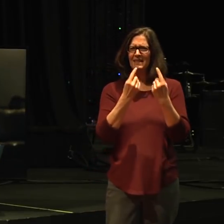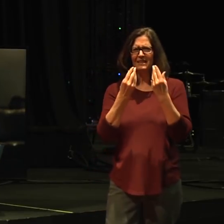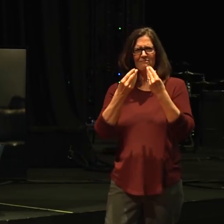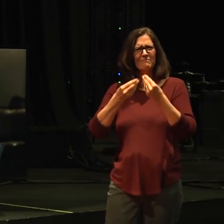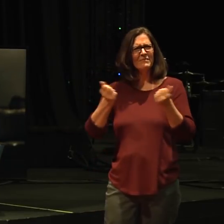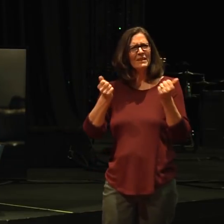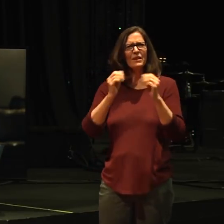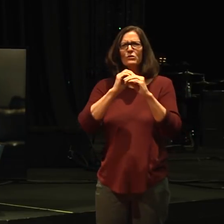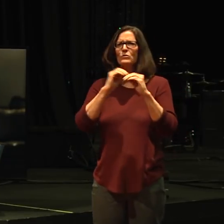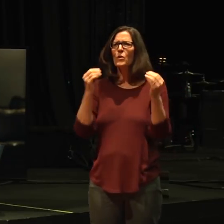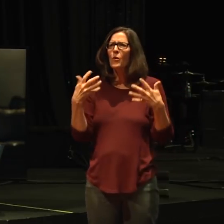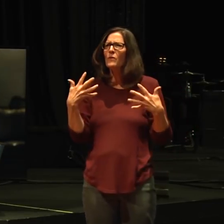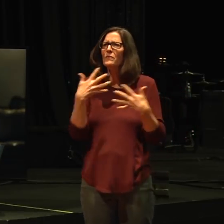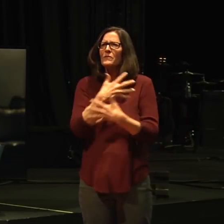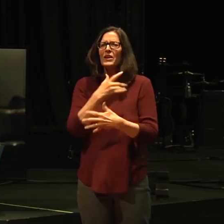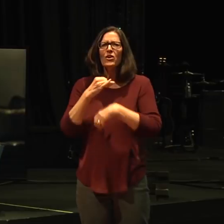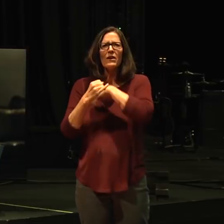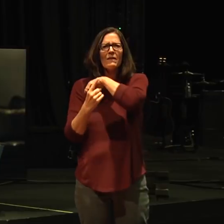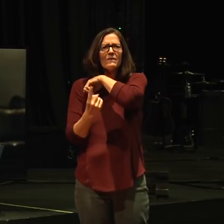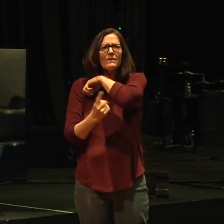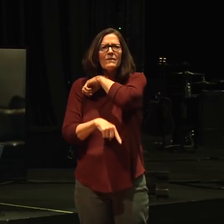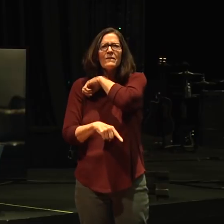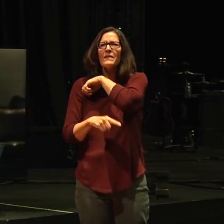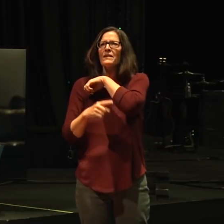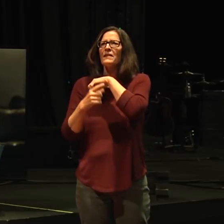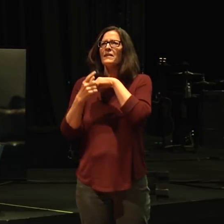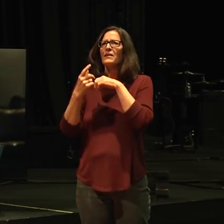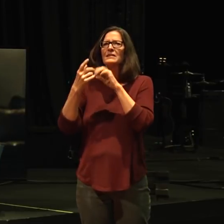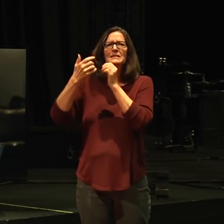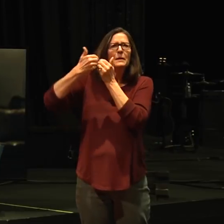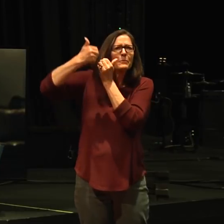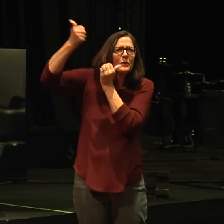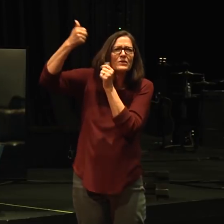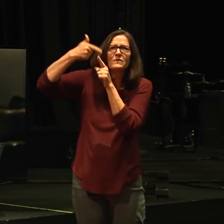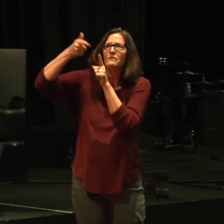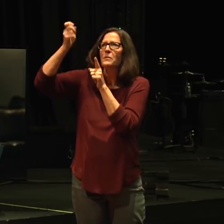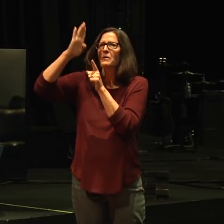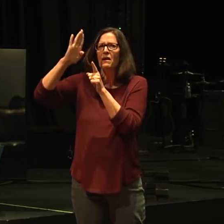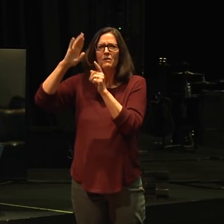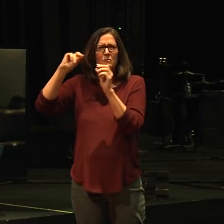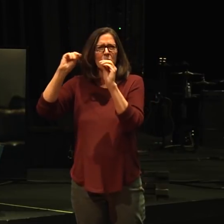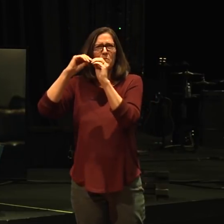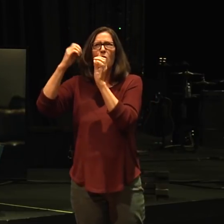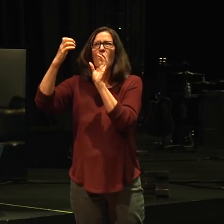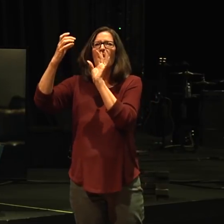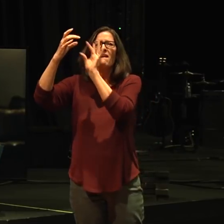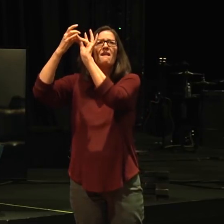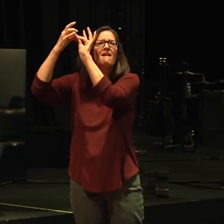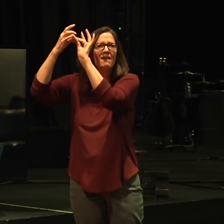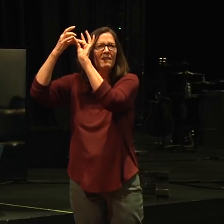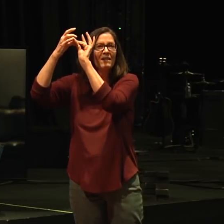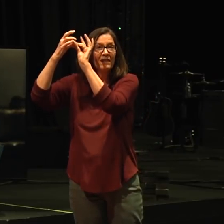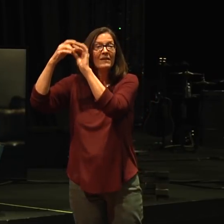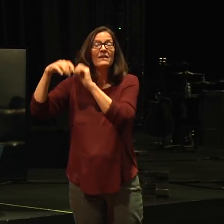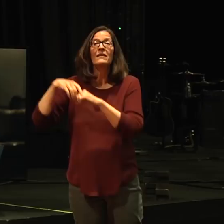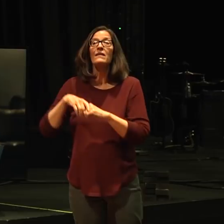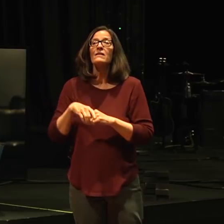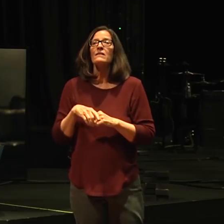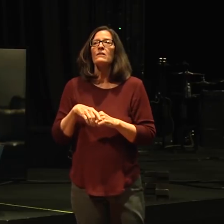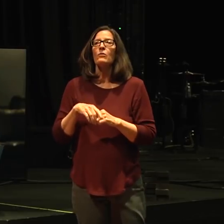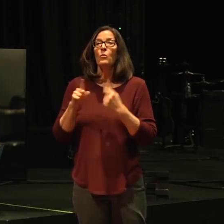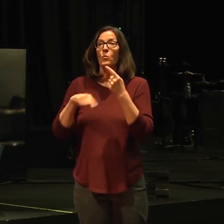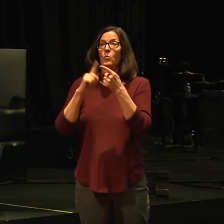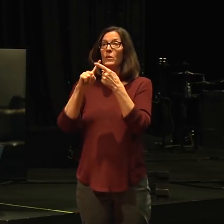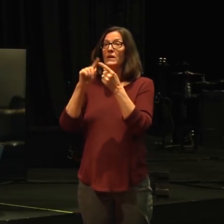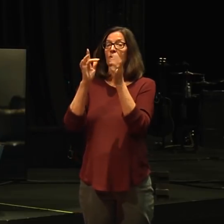punishment or separation from God ever again. But here's the Easter part. See, when he rose from the dead, and that's what we're celebrating this